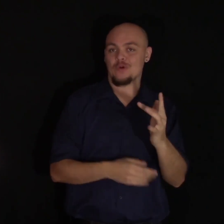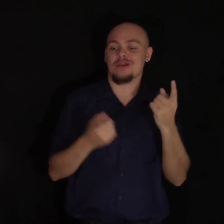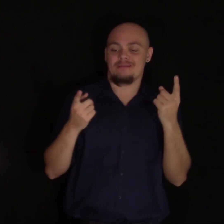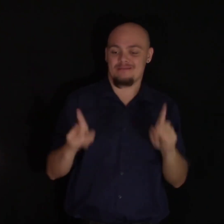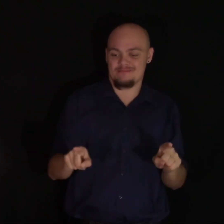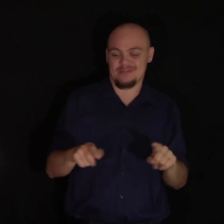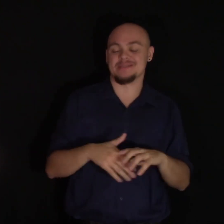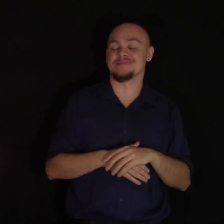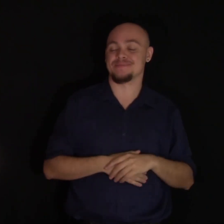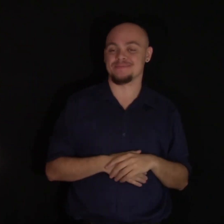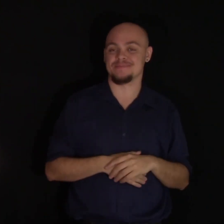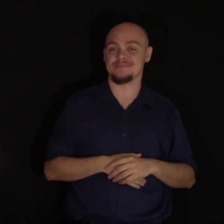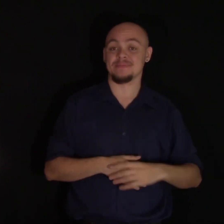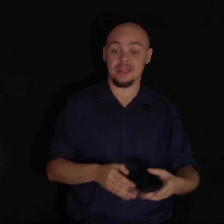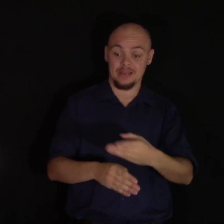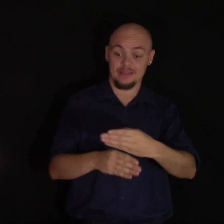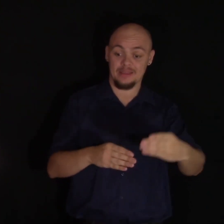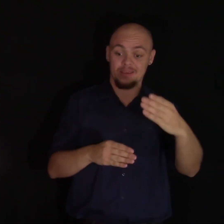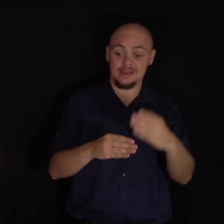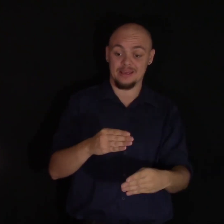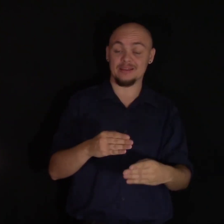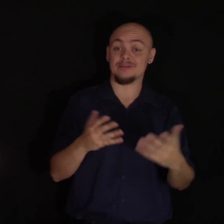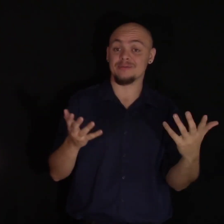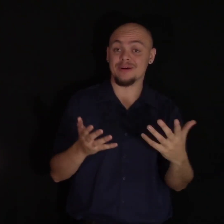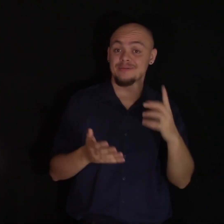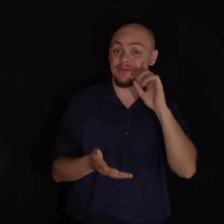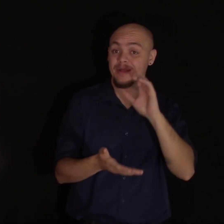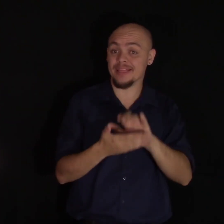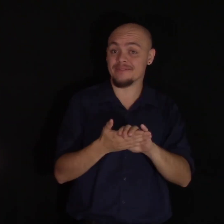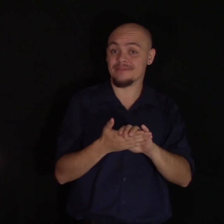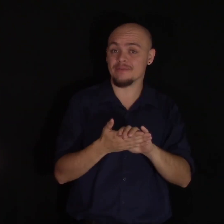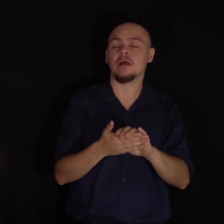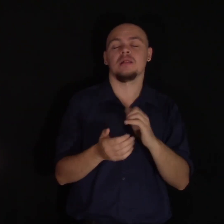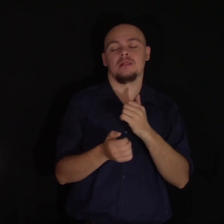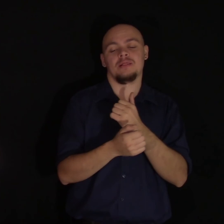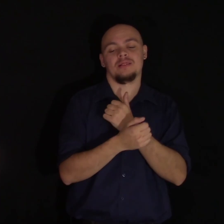believe love will win out.